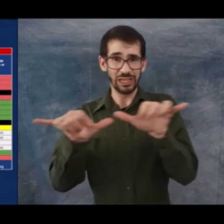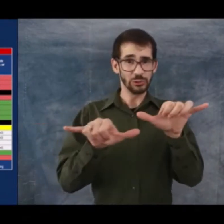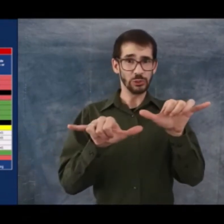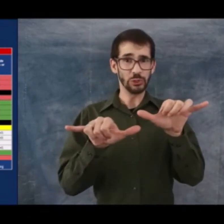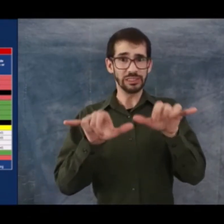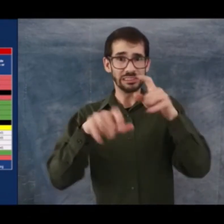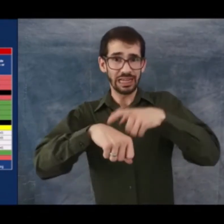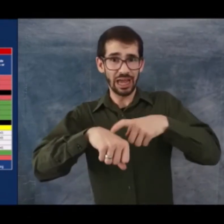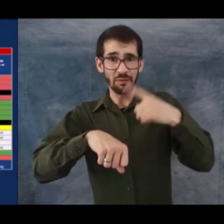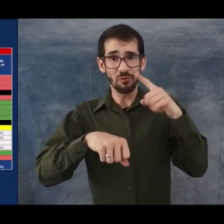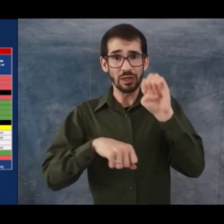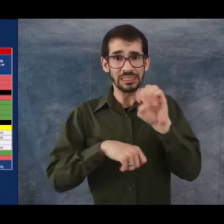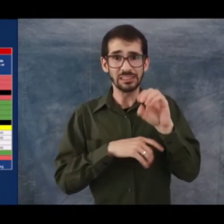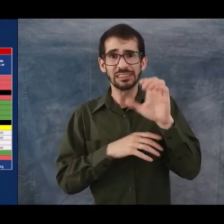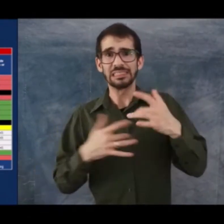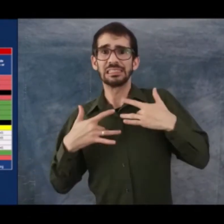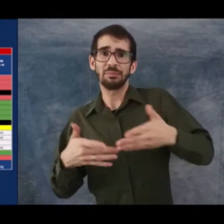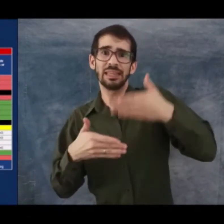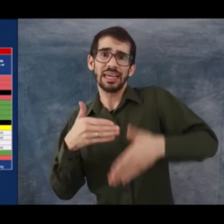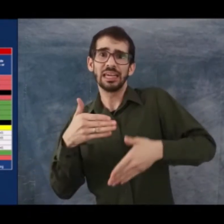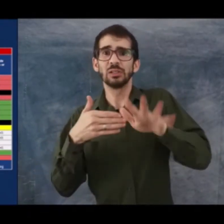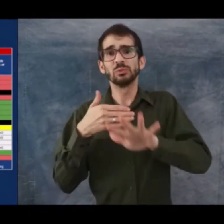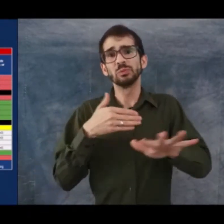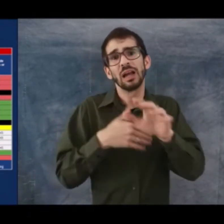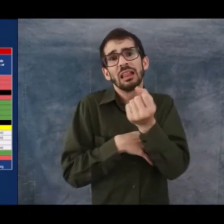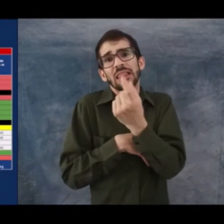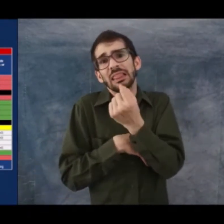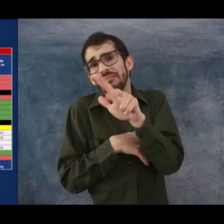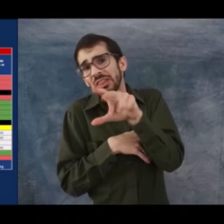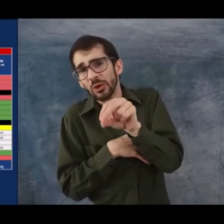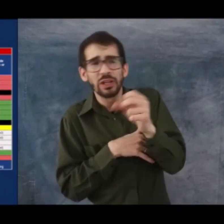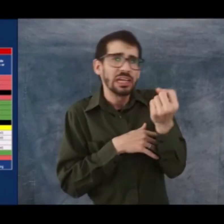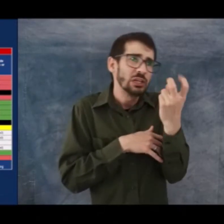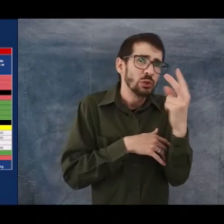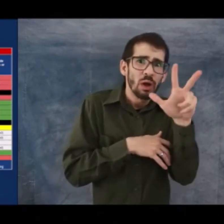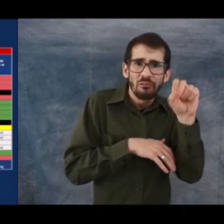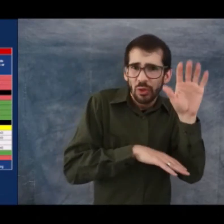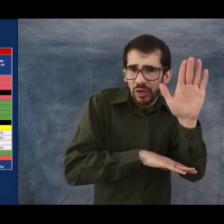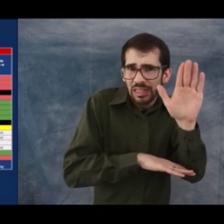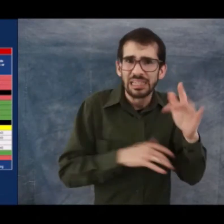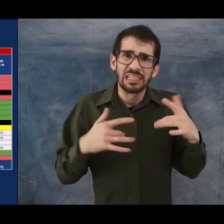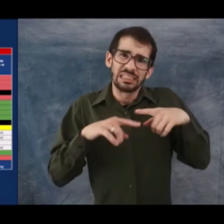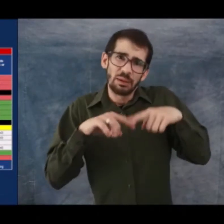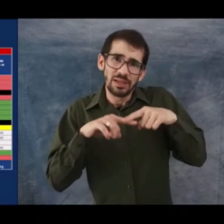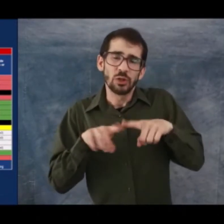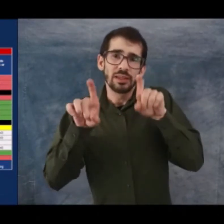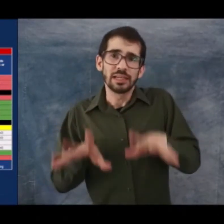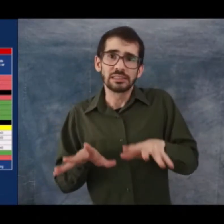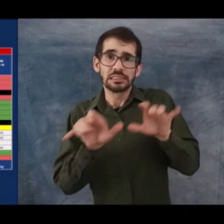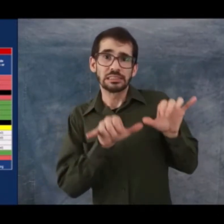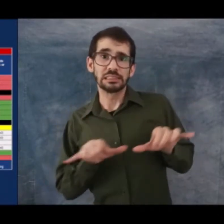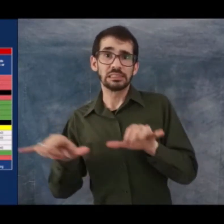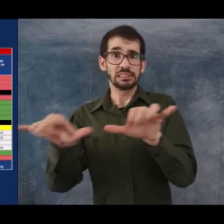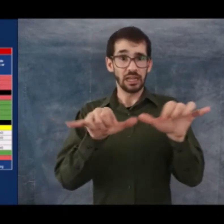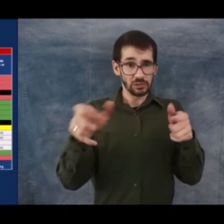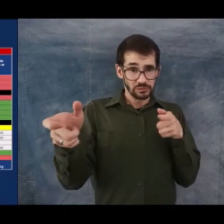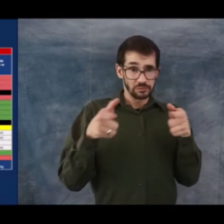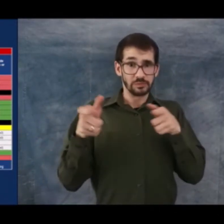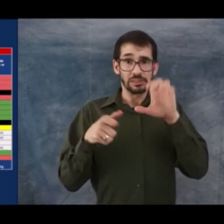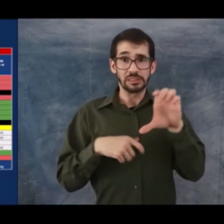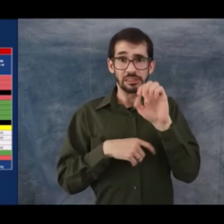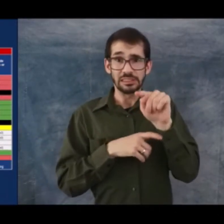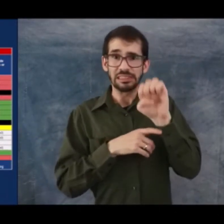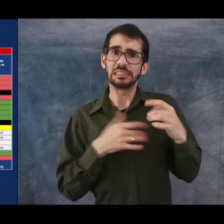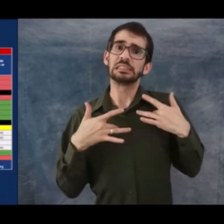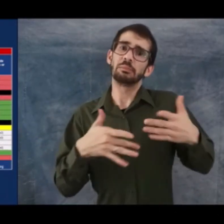between 11:30 and 12:30 p.m. depending upon the test. The standard administration of CTE assessments typically ends around 1